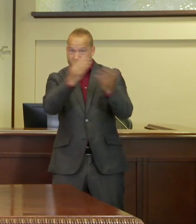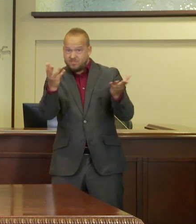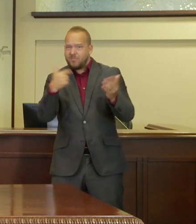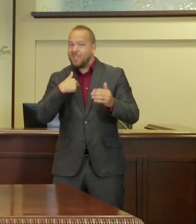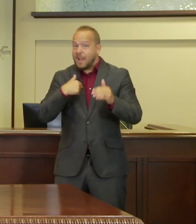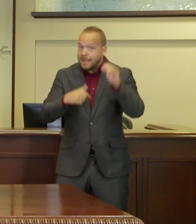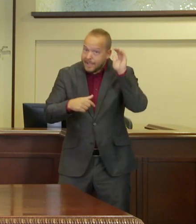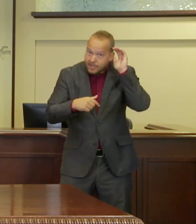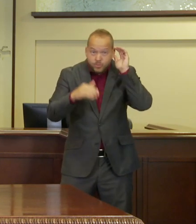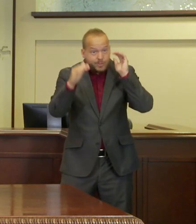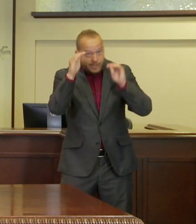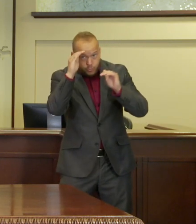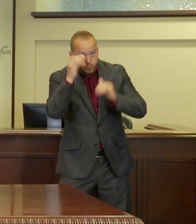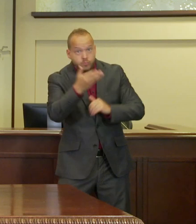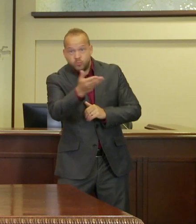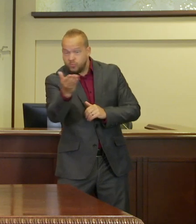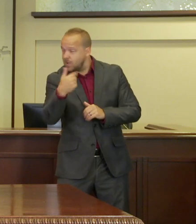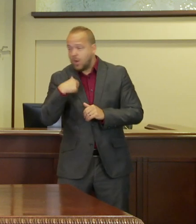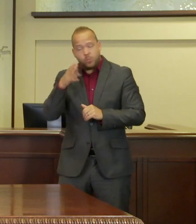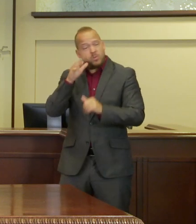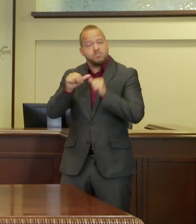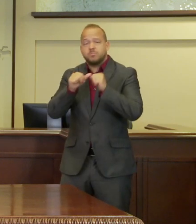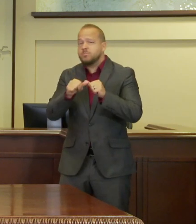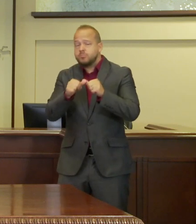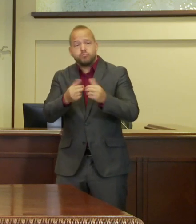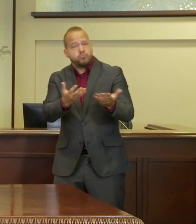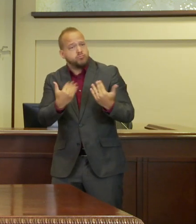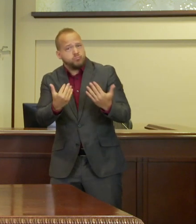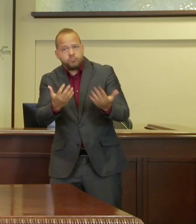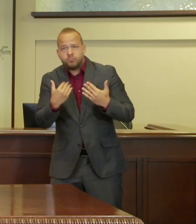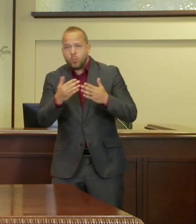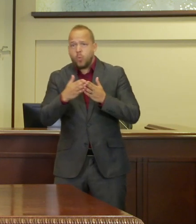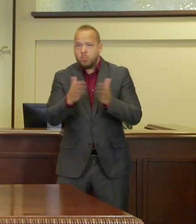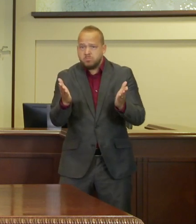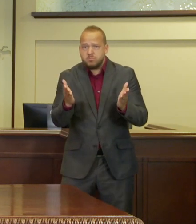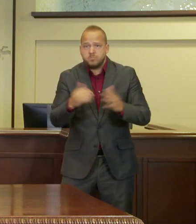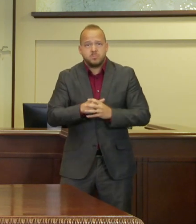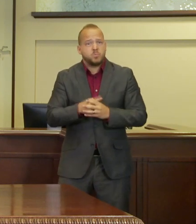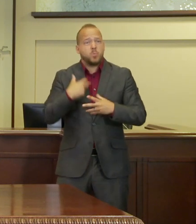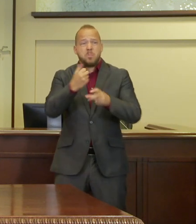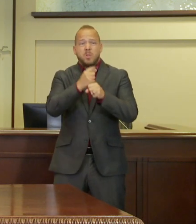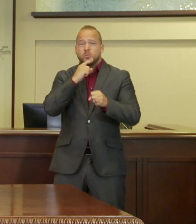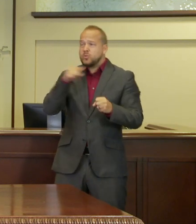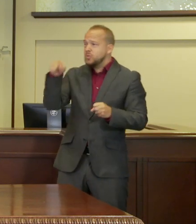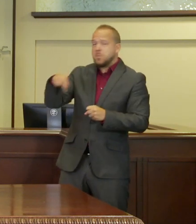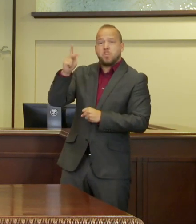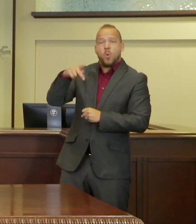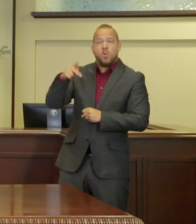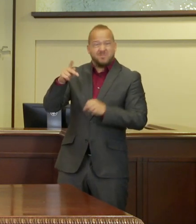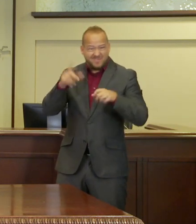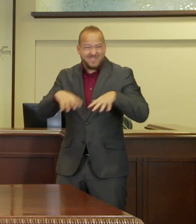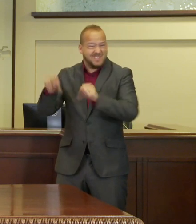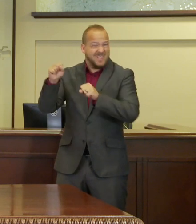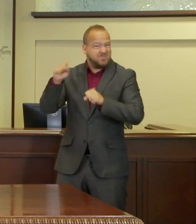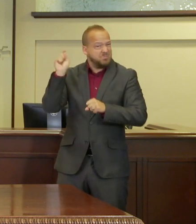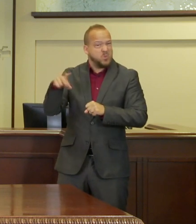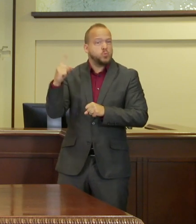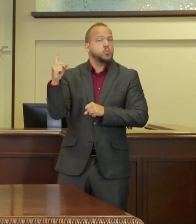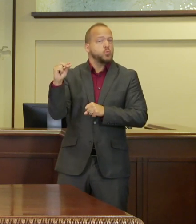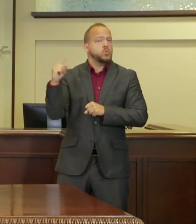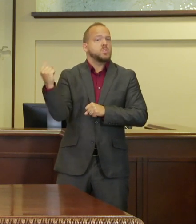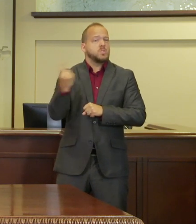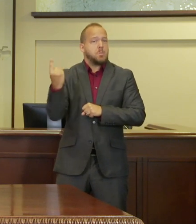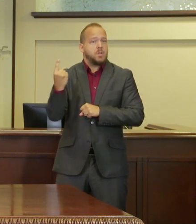listening, and I'll make sure that the city of Portland takes action. If we want to change